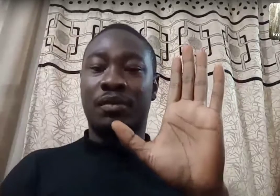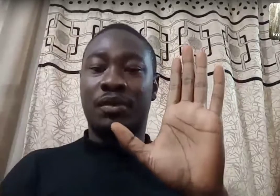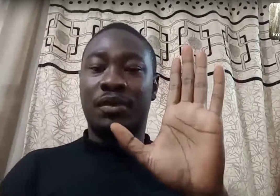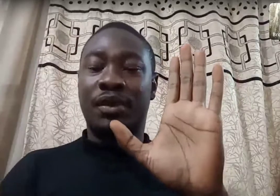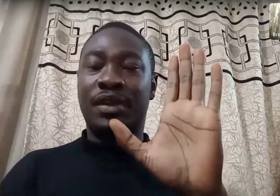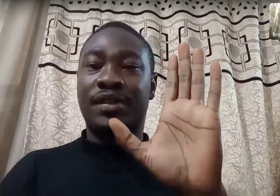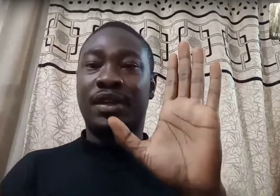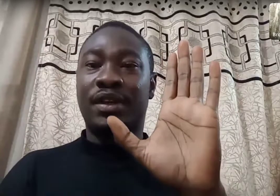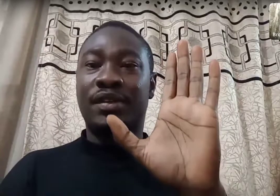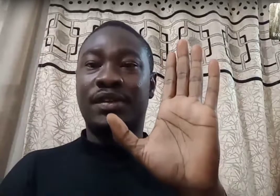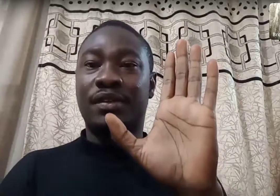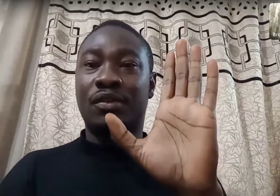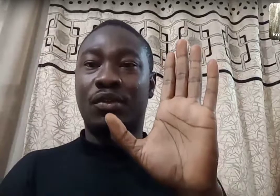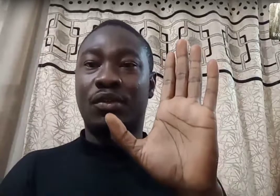This is number 1.